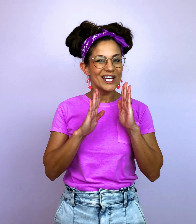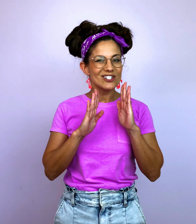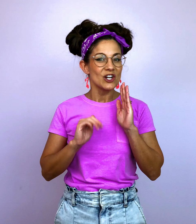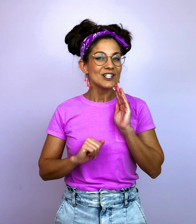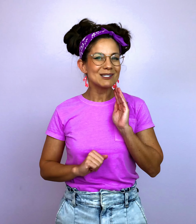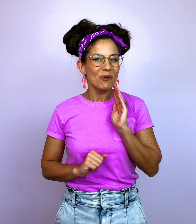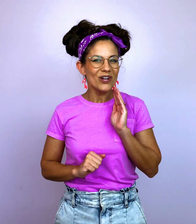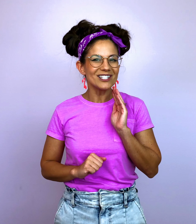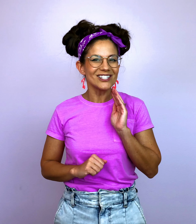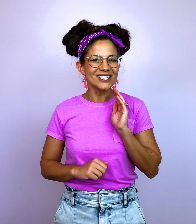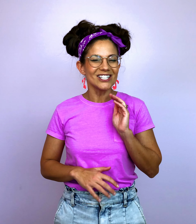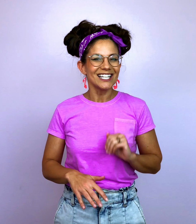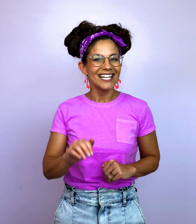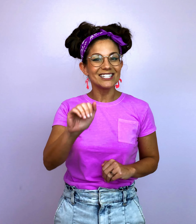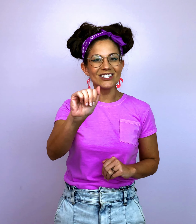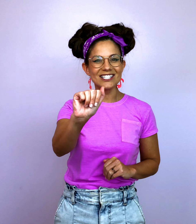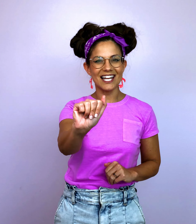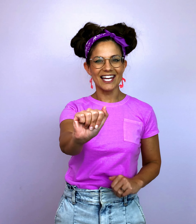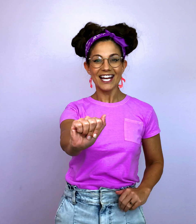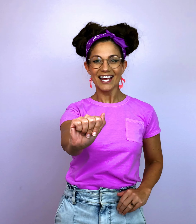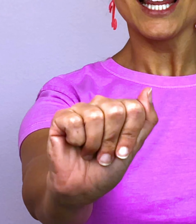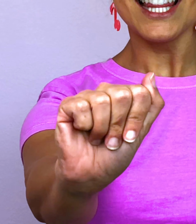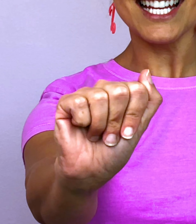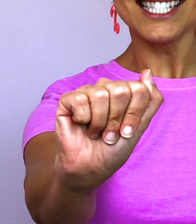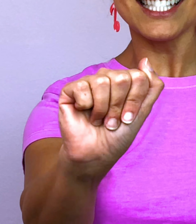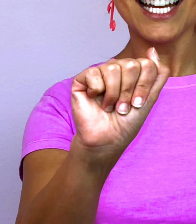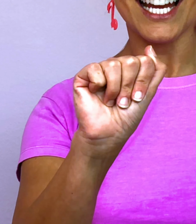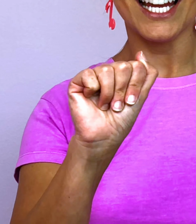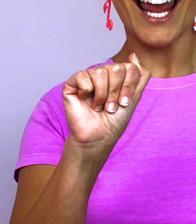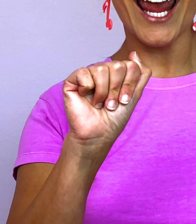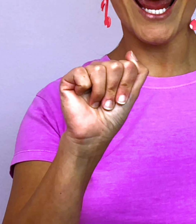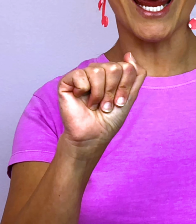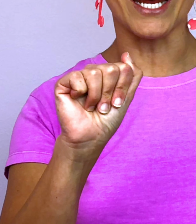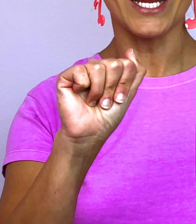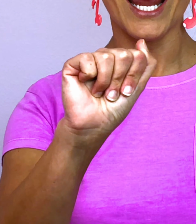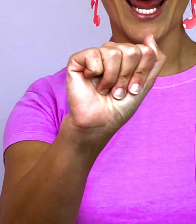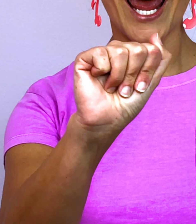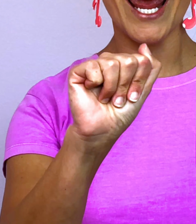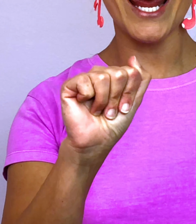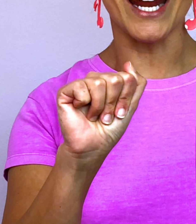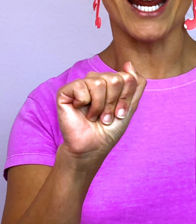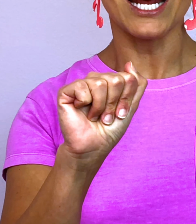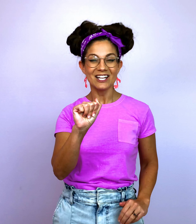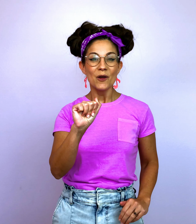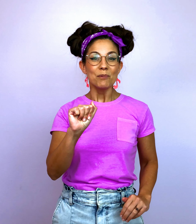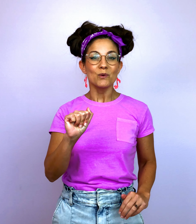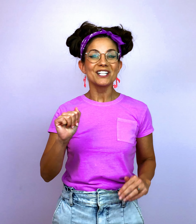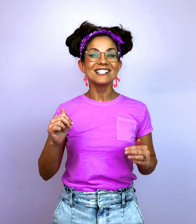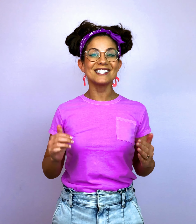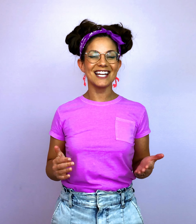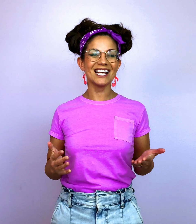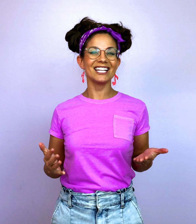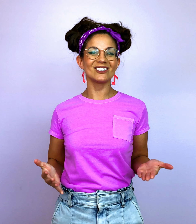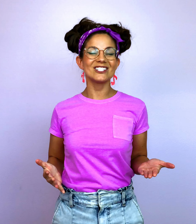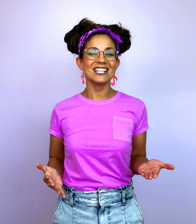which, spoiler alert, it looks like this. A, A. But we're gonna sing and learn